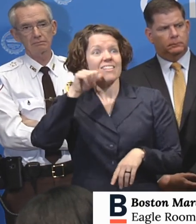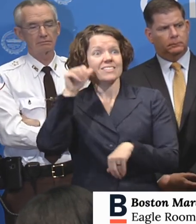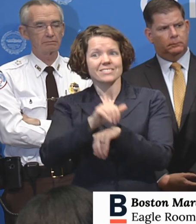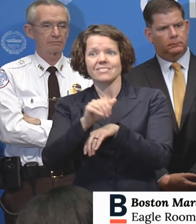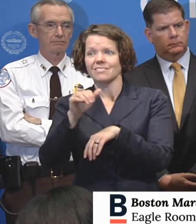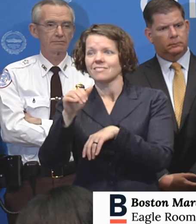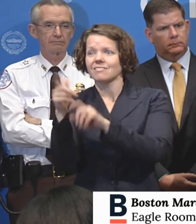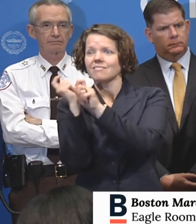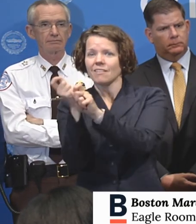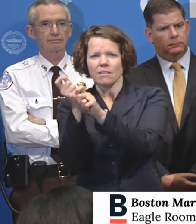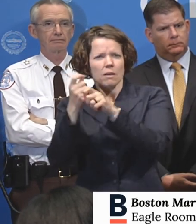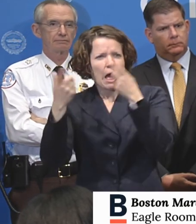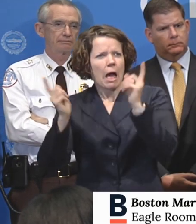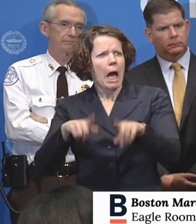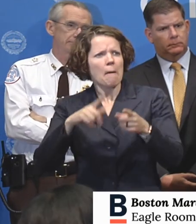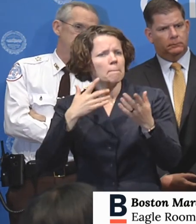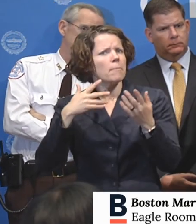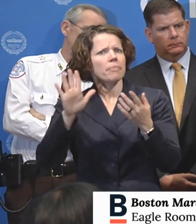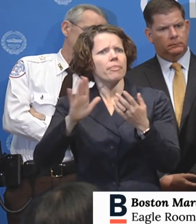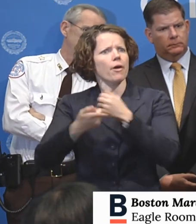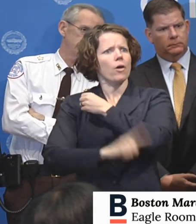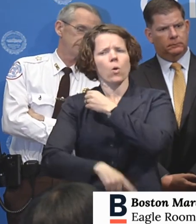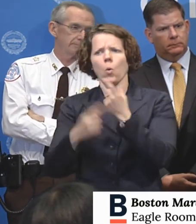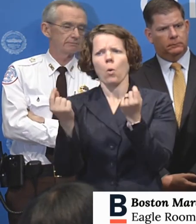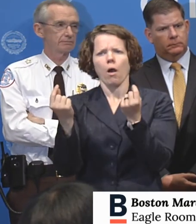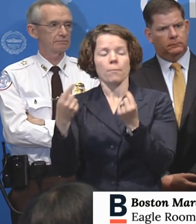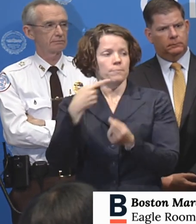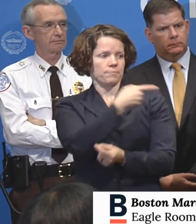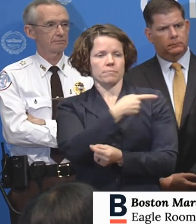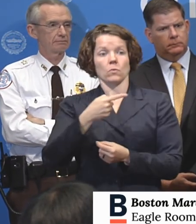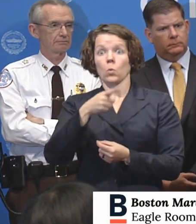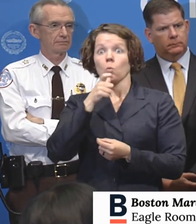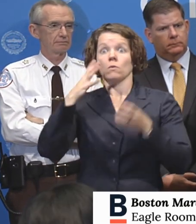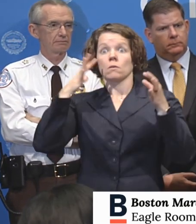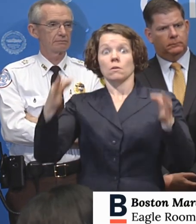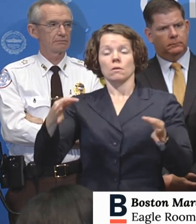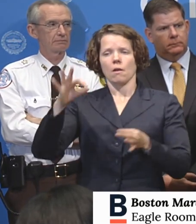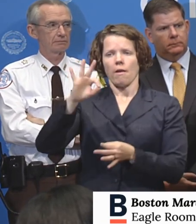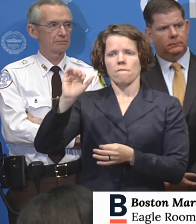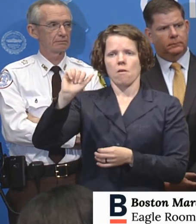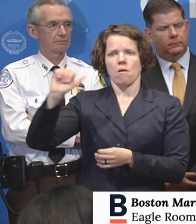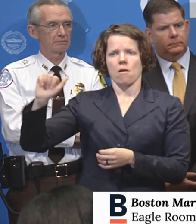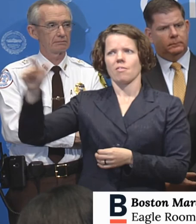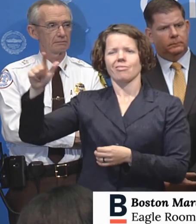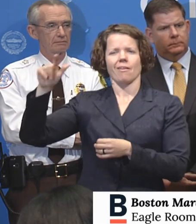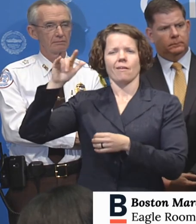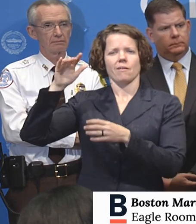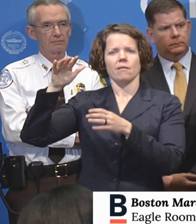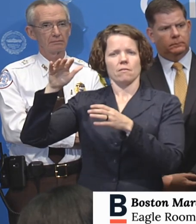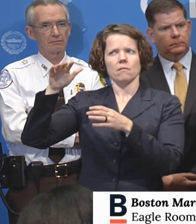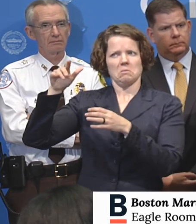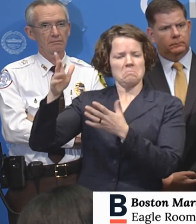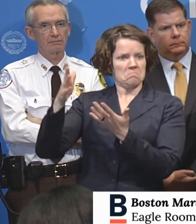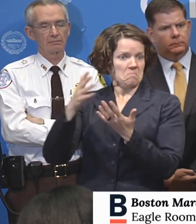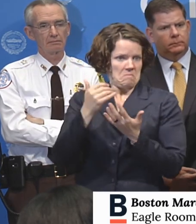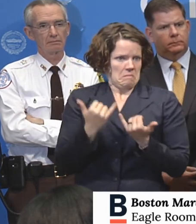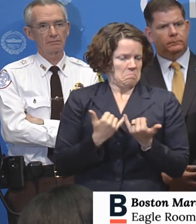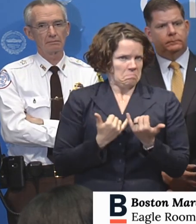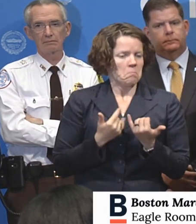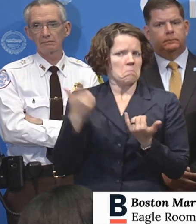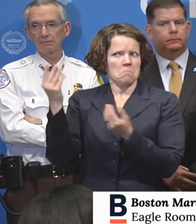fly the drone, what sort of penalties did they face? The FAA will set that. So I don't have that at this time, but I can make it available to